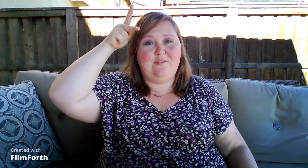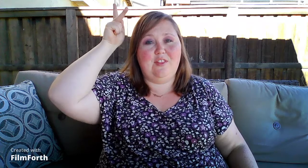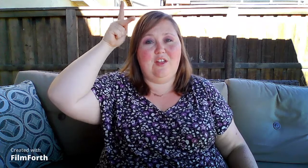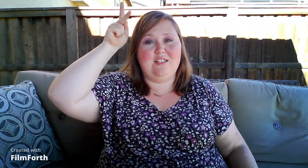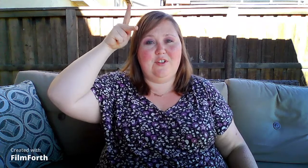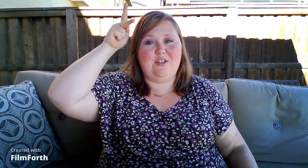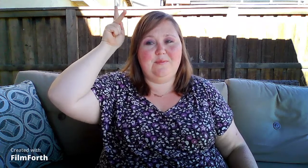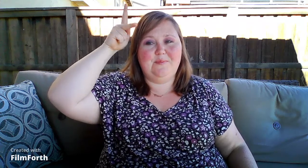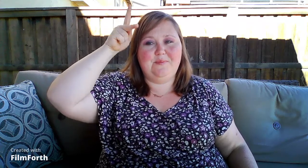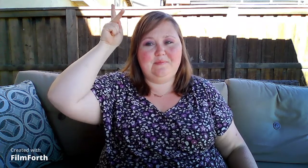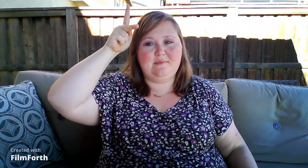a philosopher.